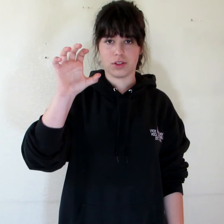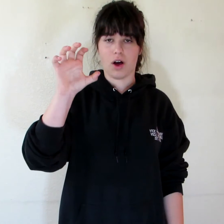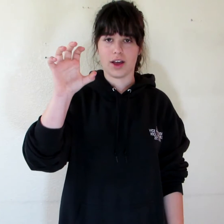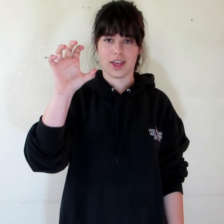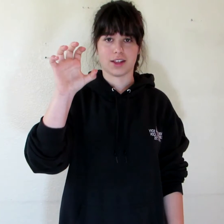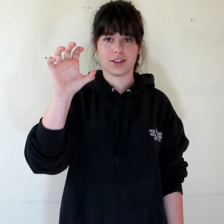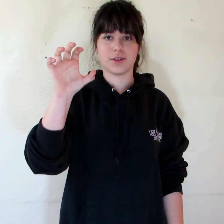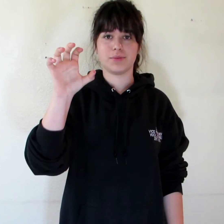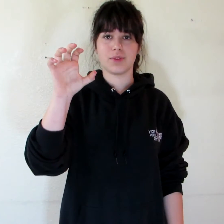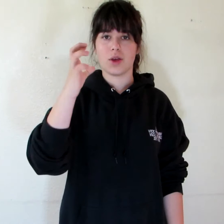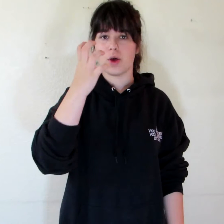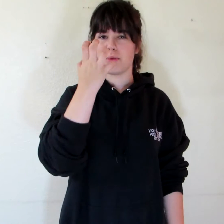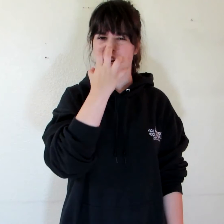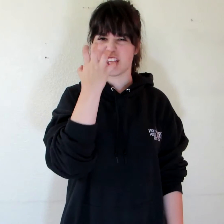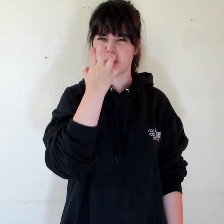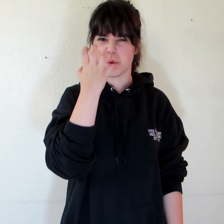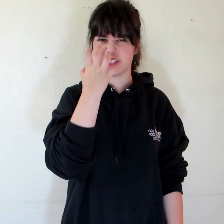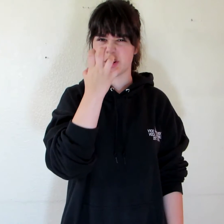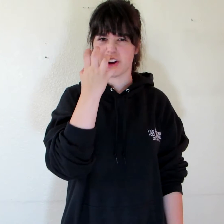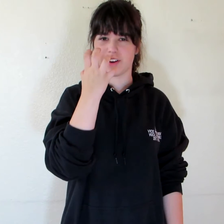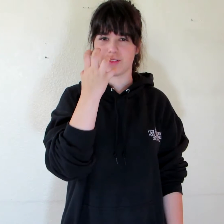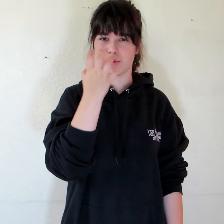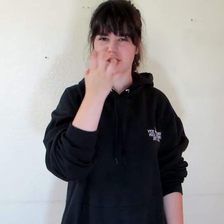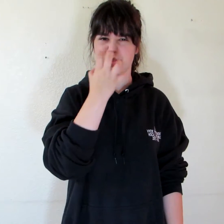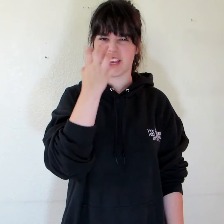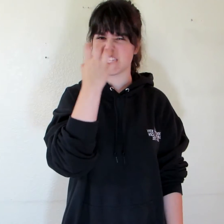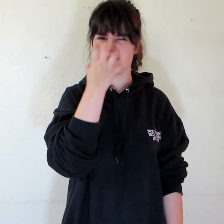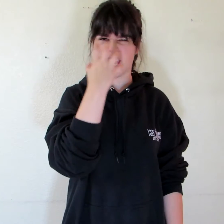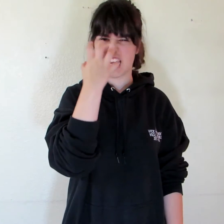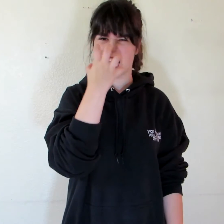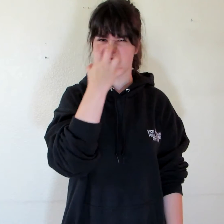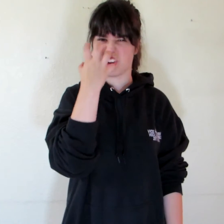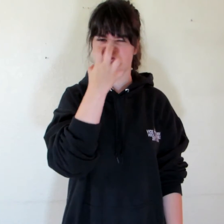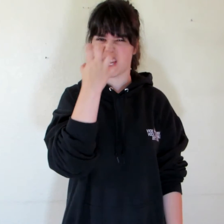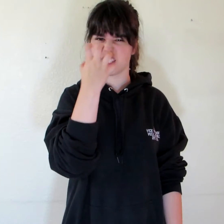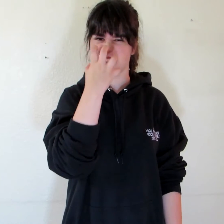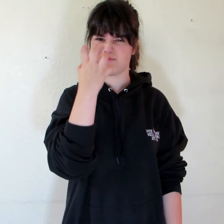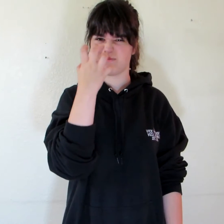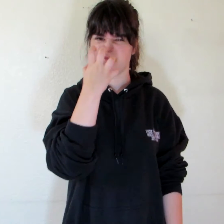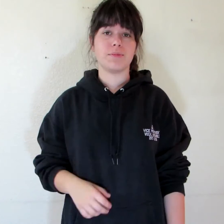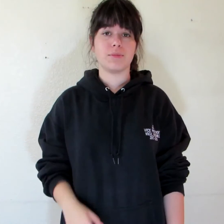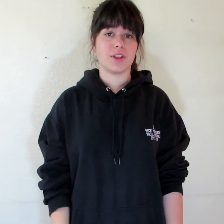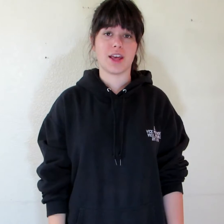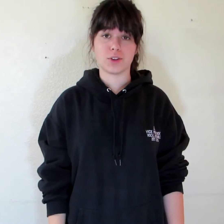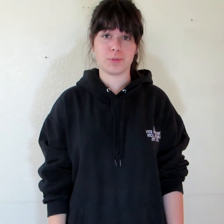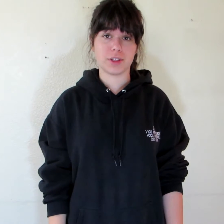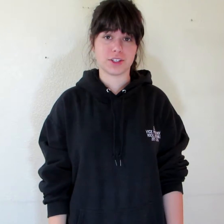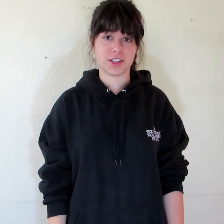claw hand, putting it towards your face and making an angry face. Next we'll be learning the sign